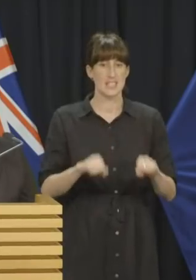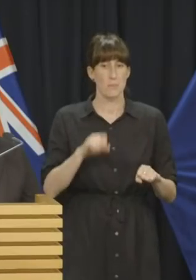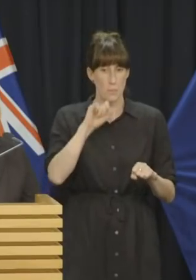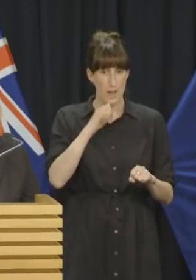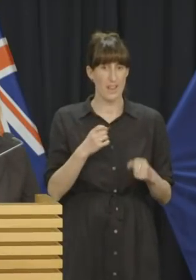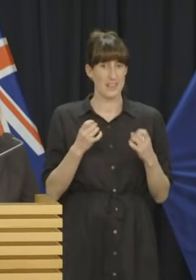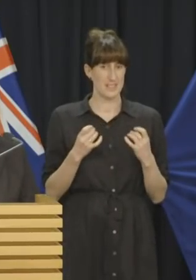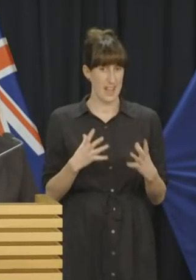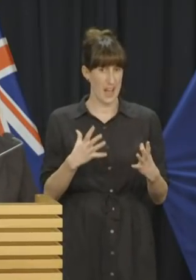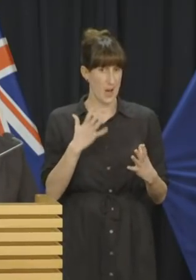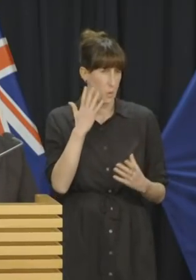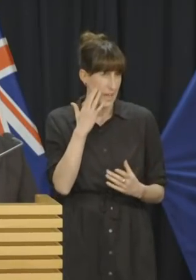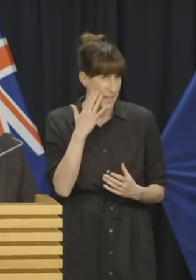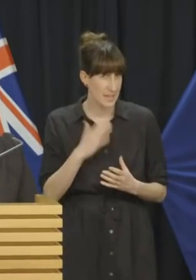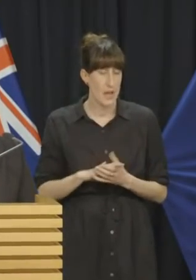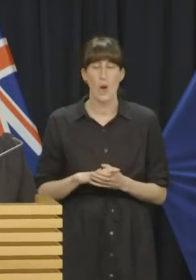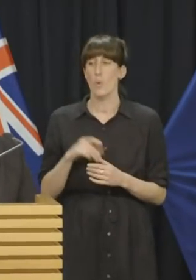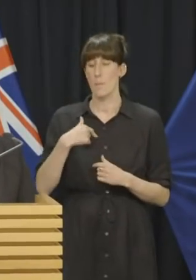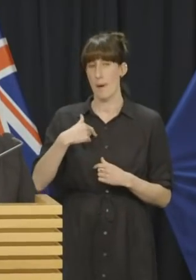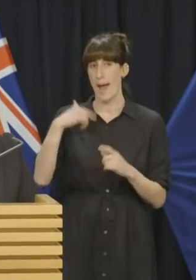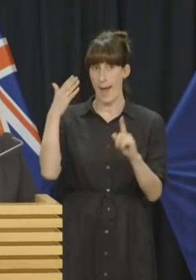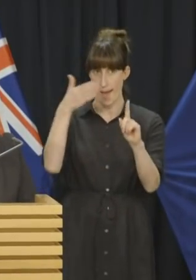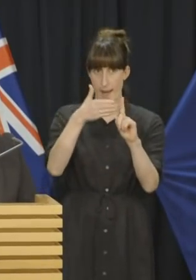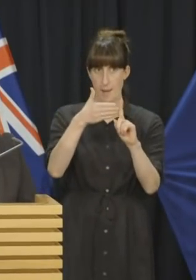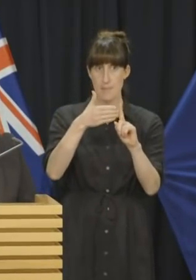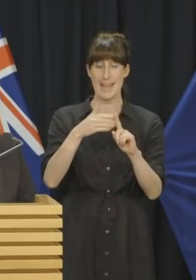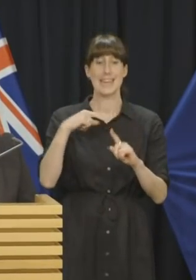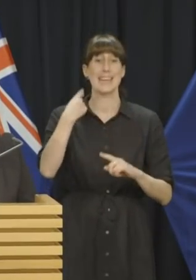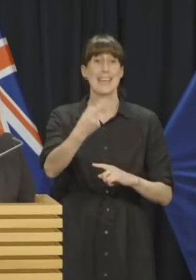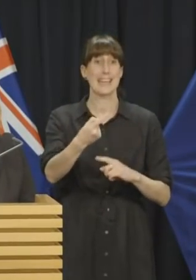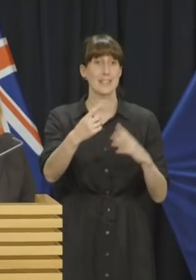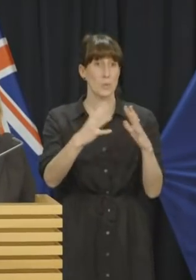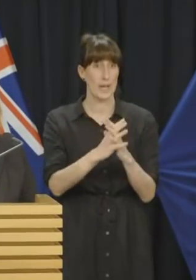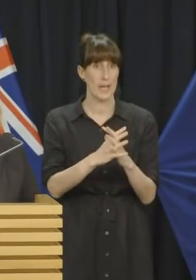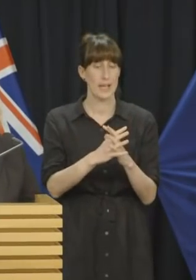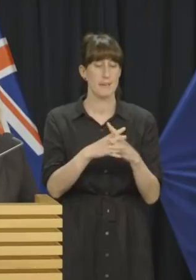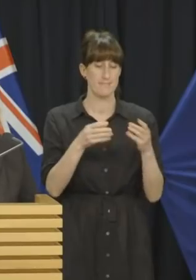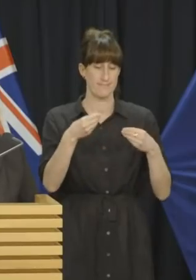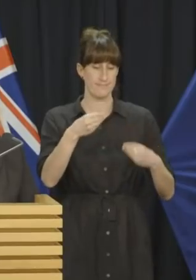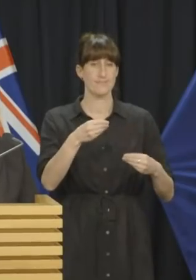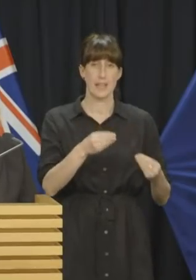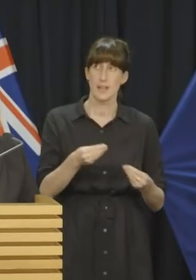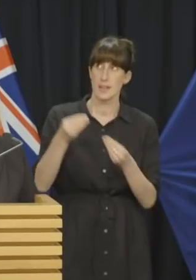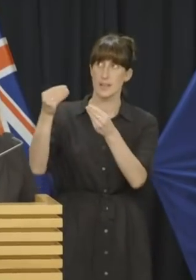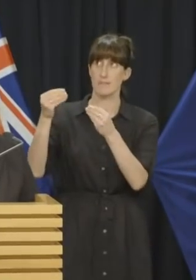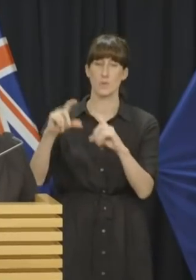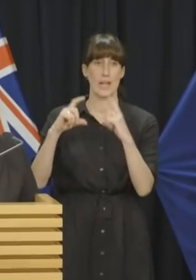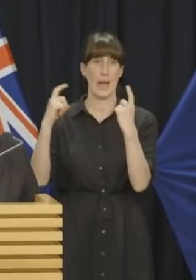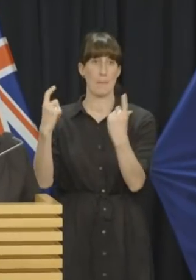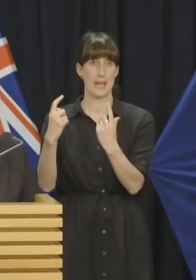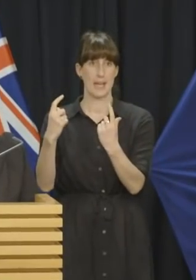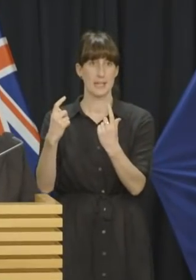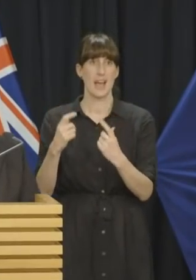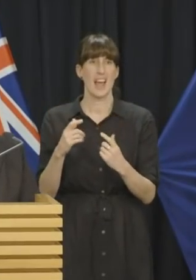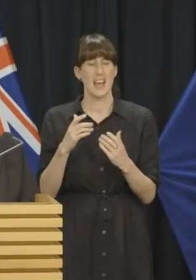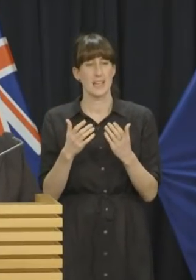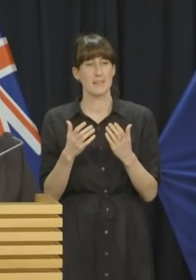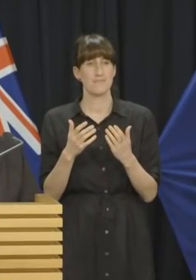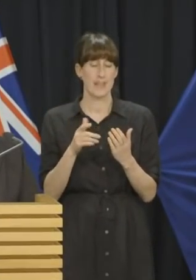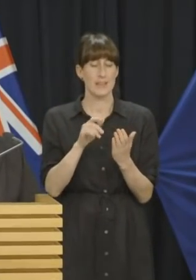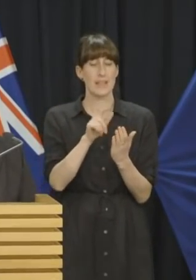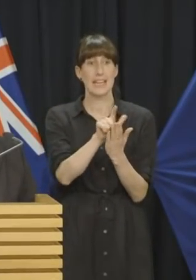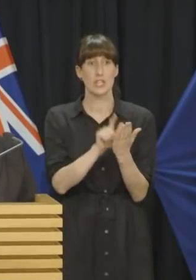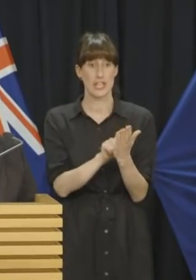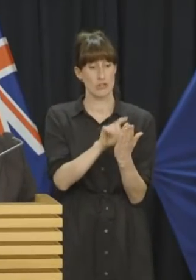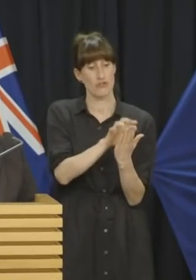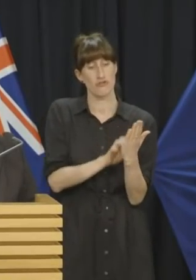regulations to Cabinet next week, and that it would come into effect. The way in which the legislation is drafted is basically